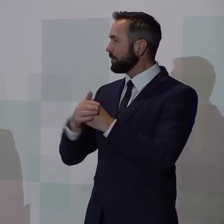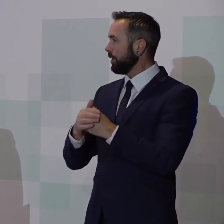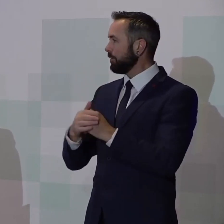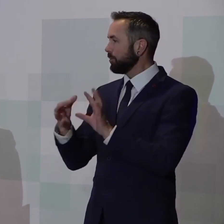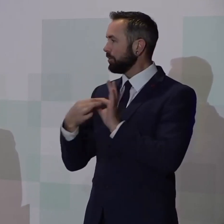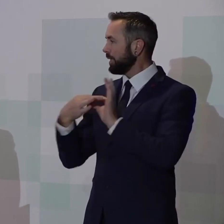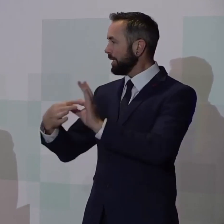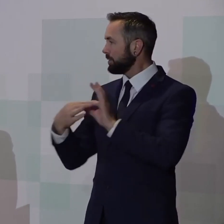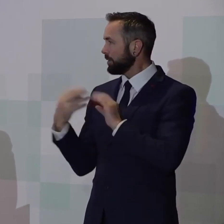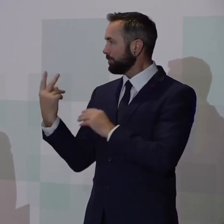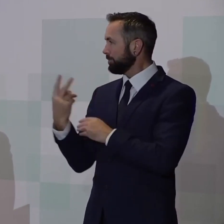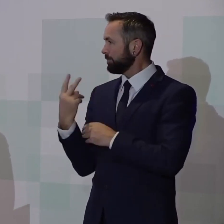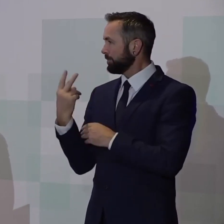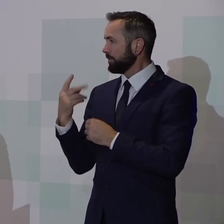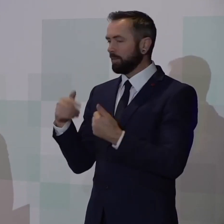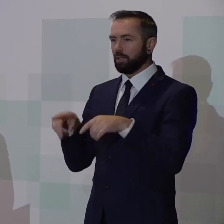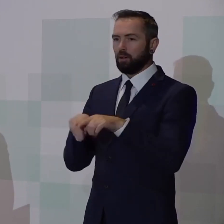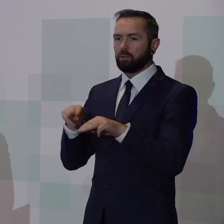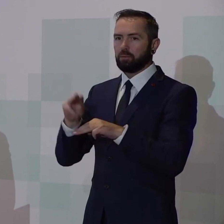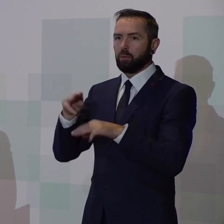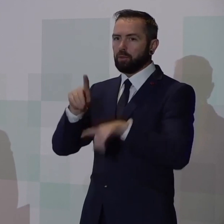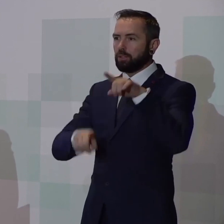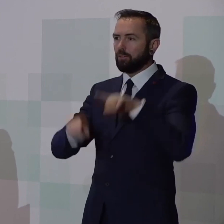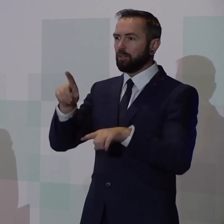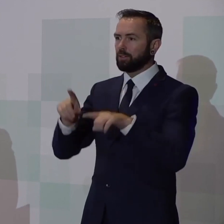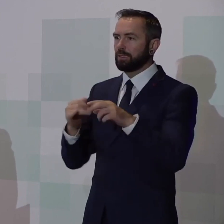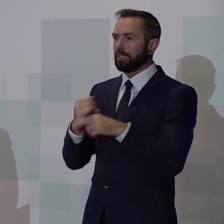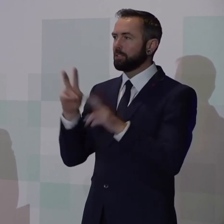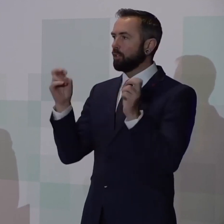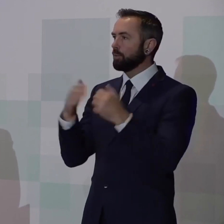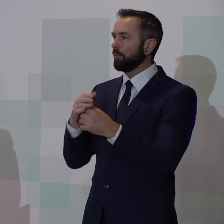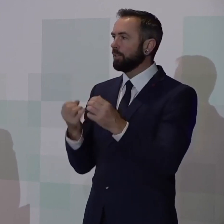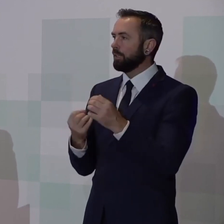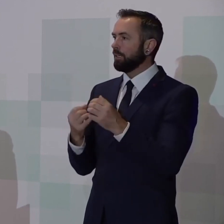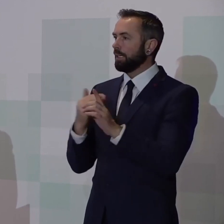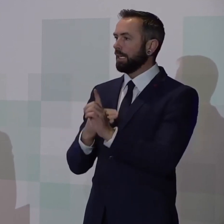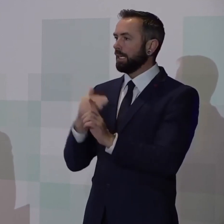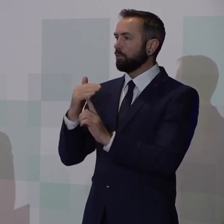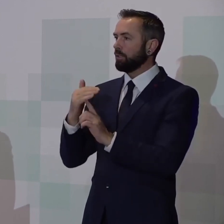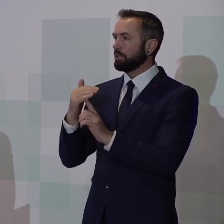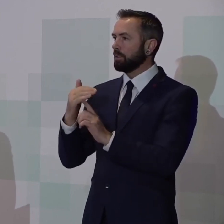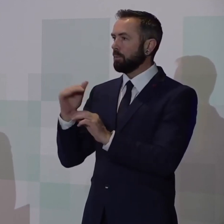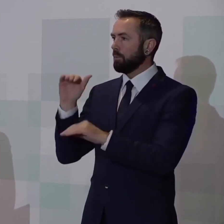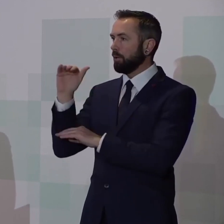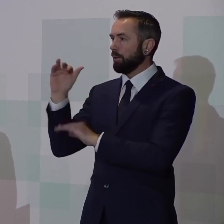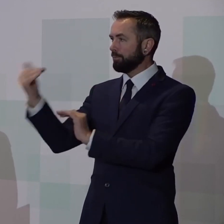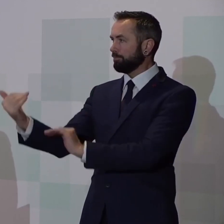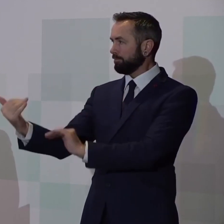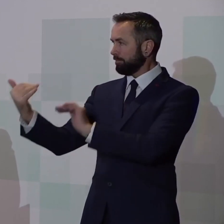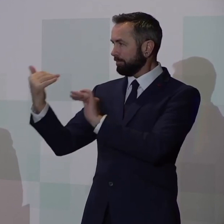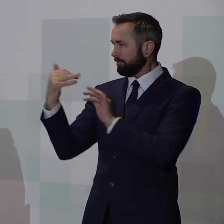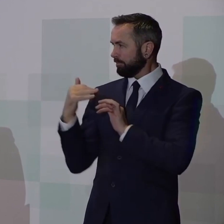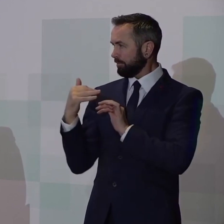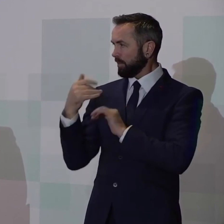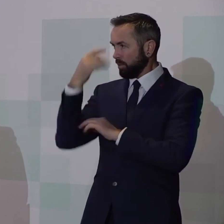relationships. And we're also more diverse in terms of increasing inward migration over the last two decades, which again is